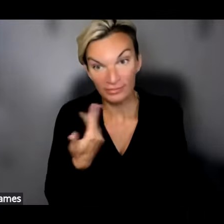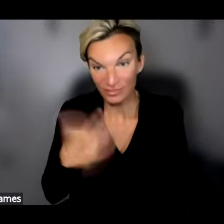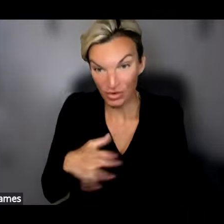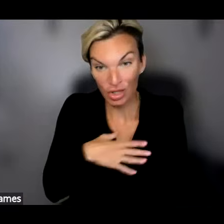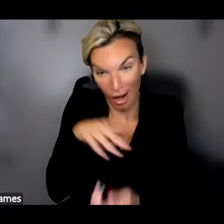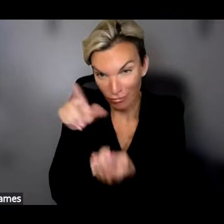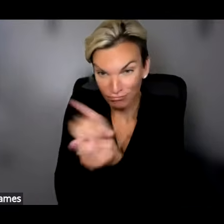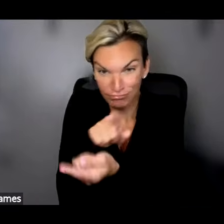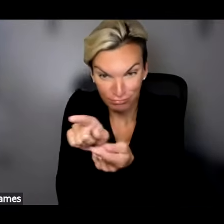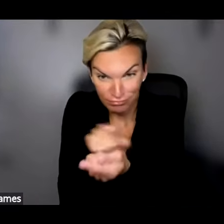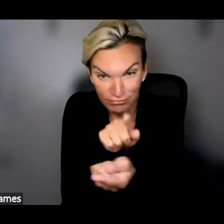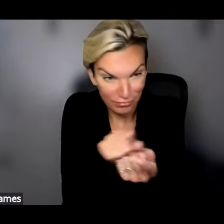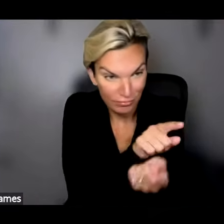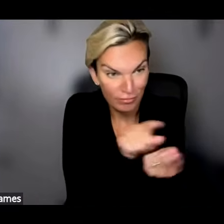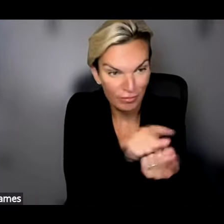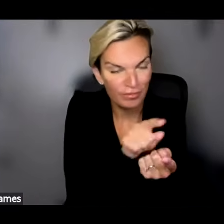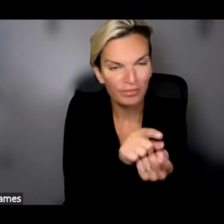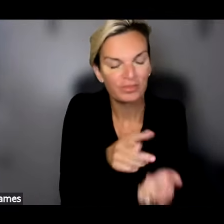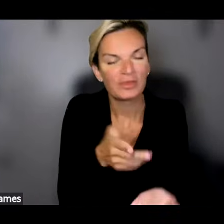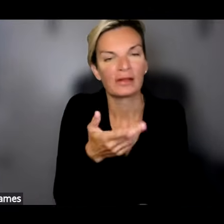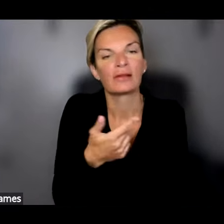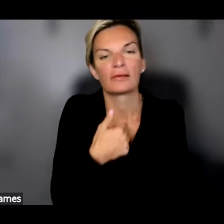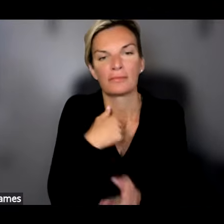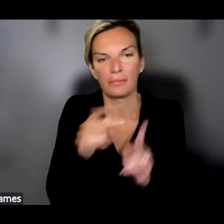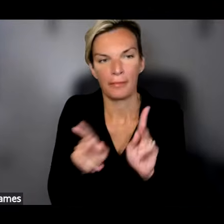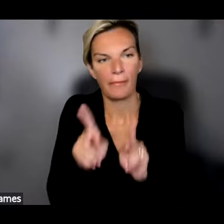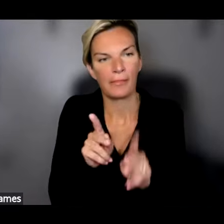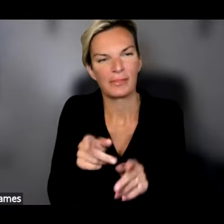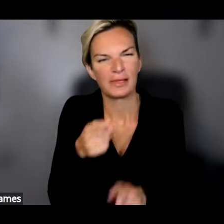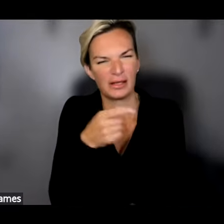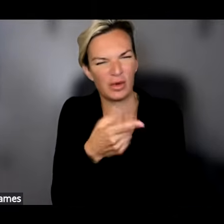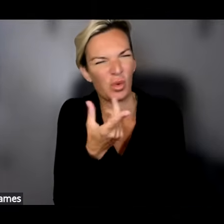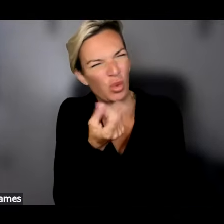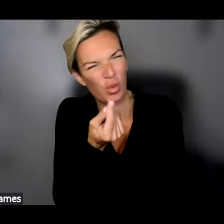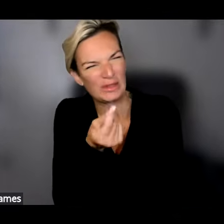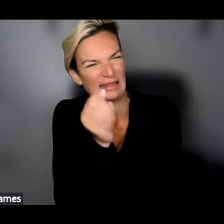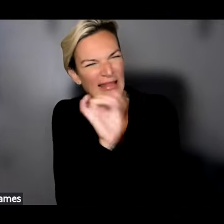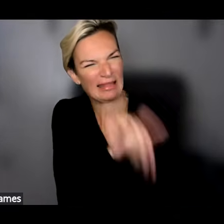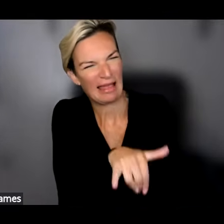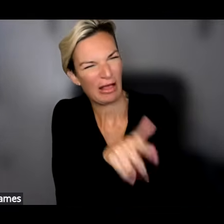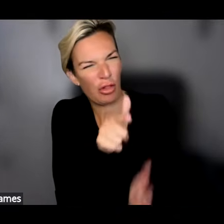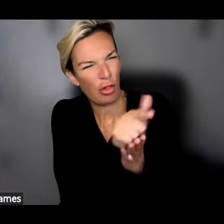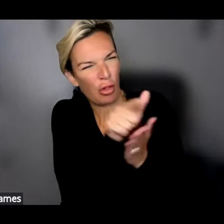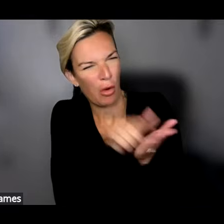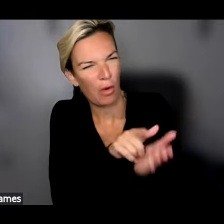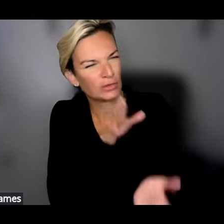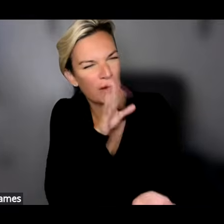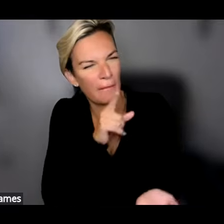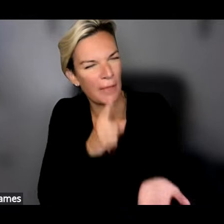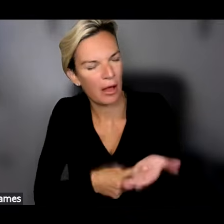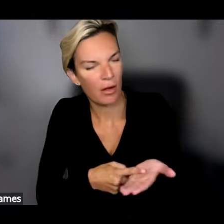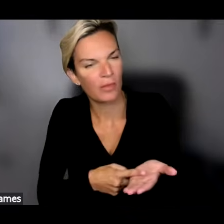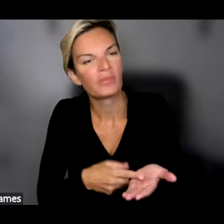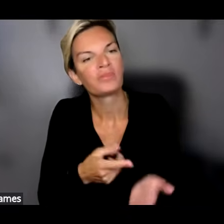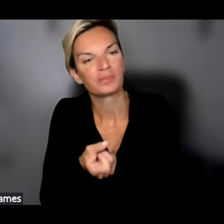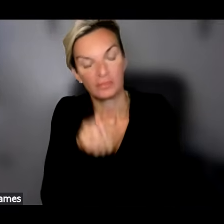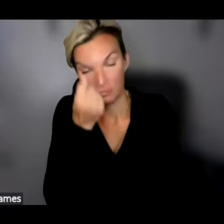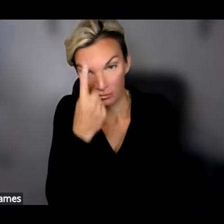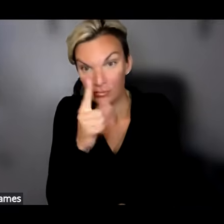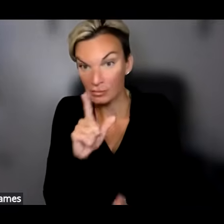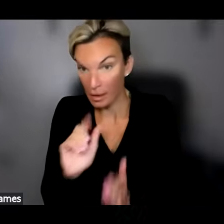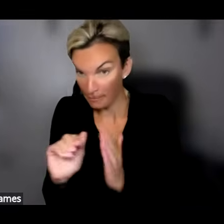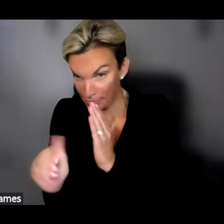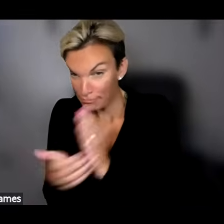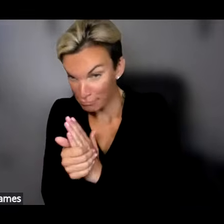public may not have a common everyday understanding of proposed initiated law. They do know what a proposal to amend state law